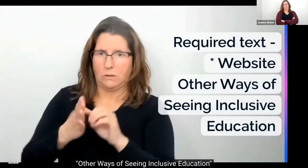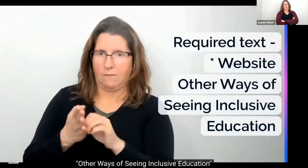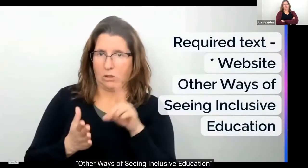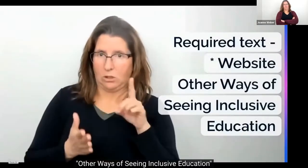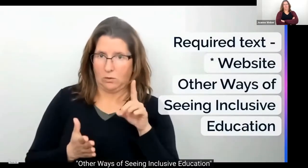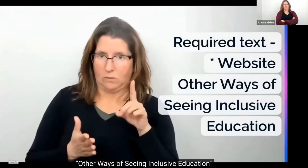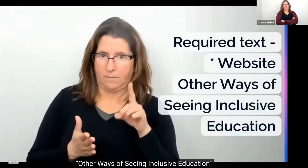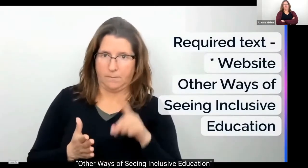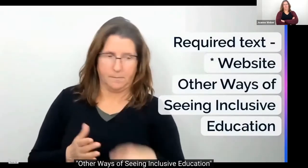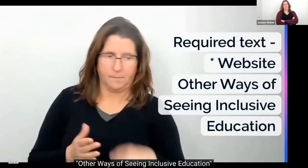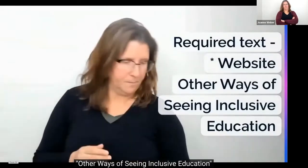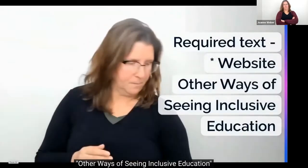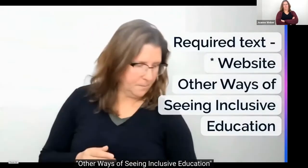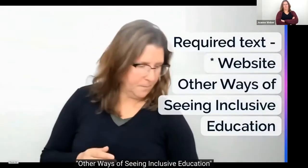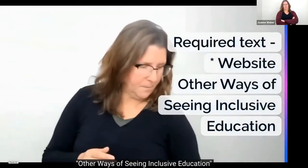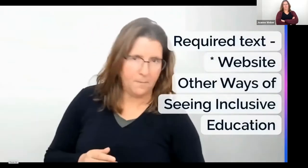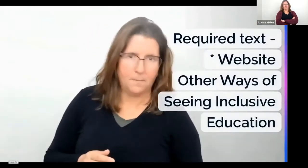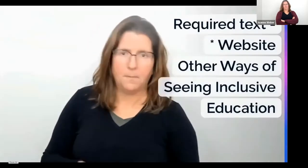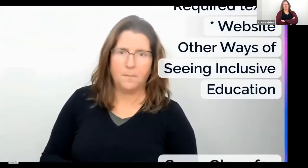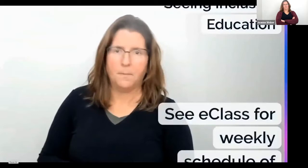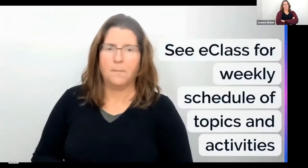Seeing Inclusive Education.